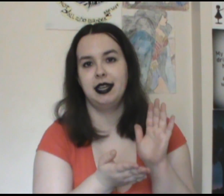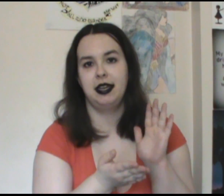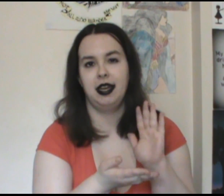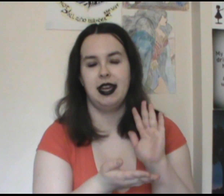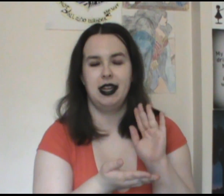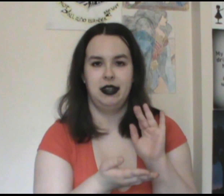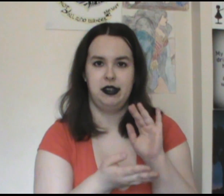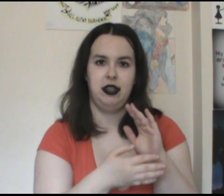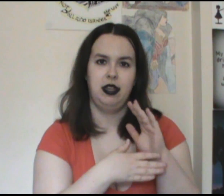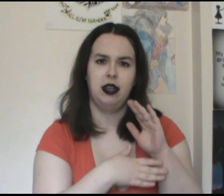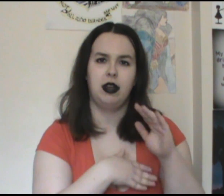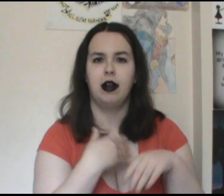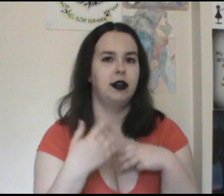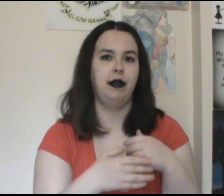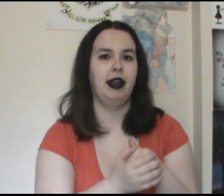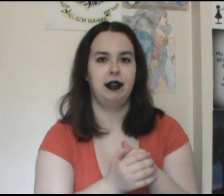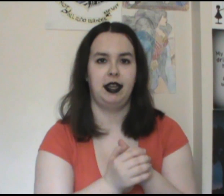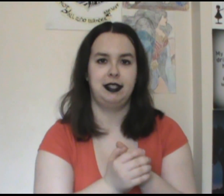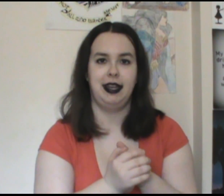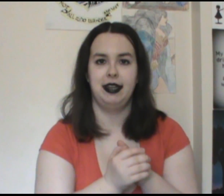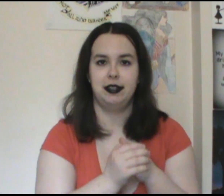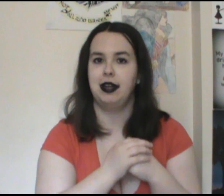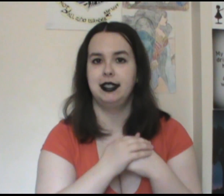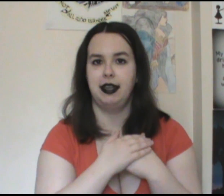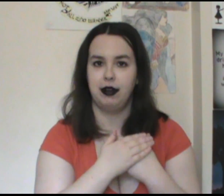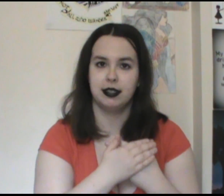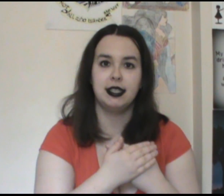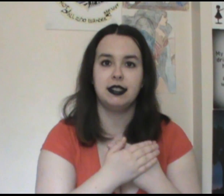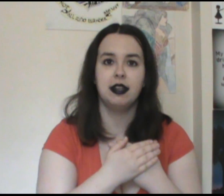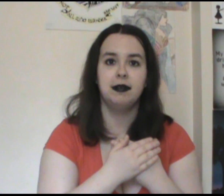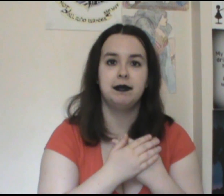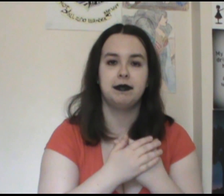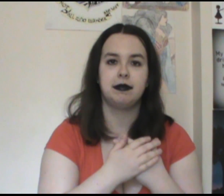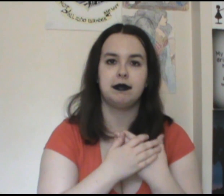sick and Kara doing everything she can to try and save her sister.